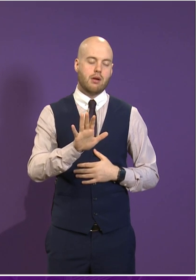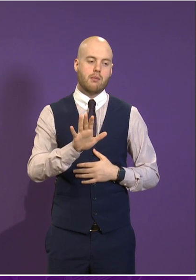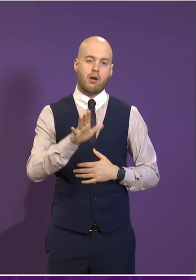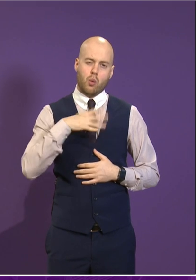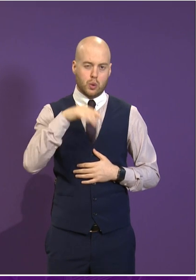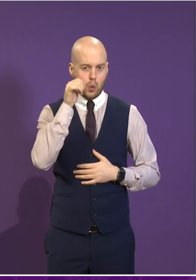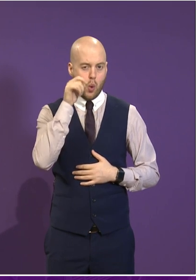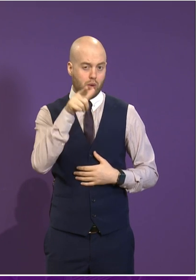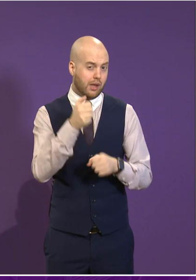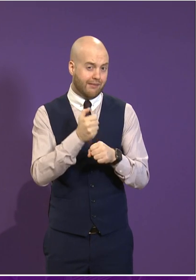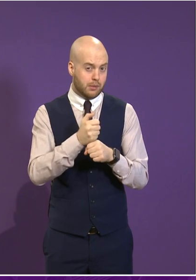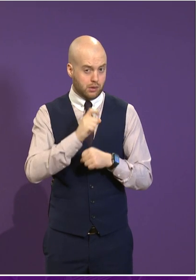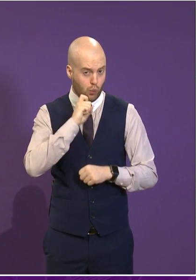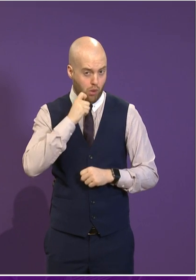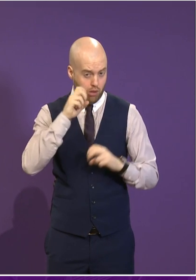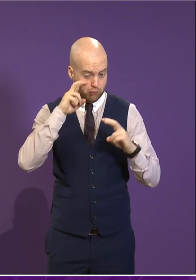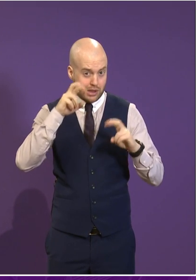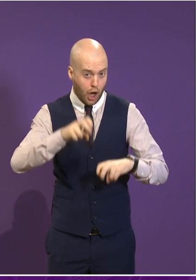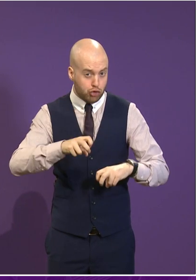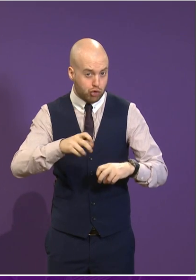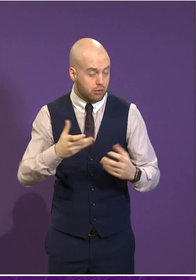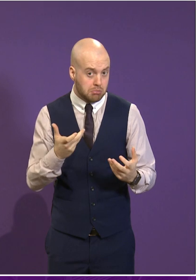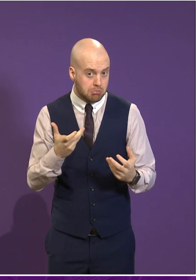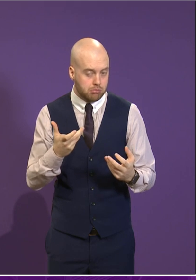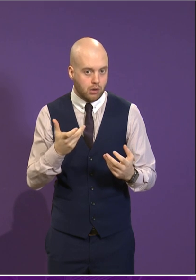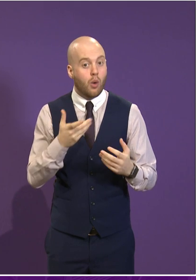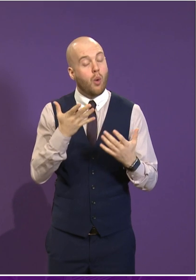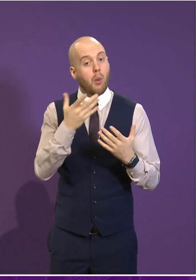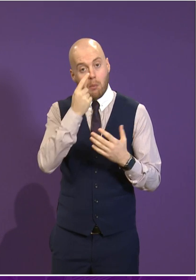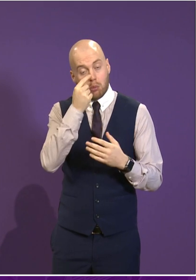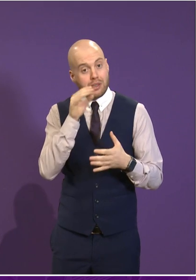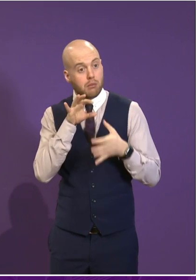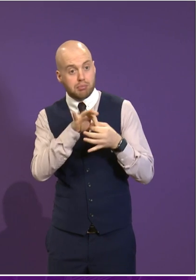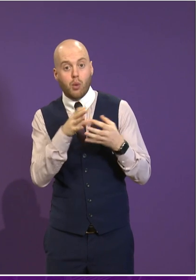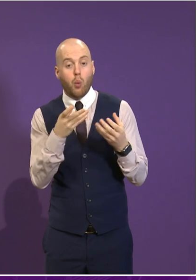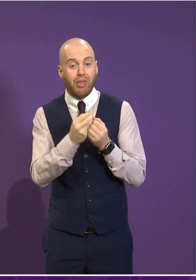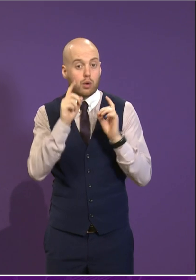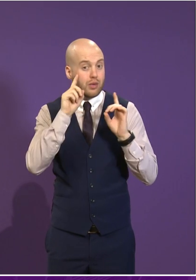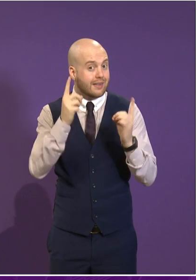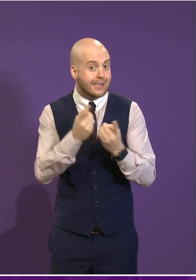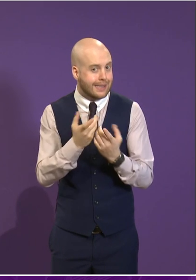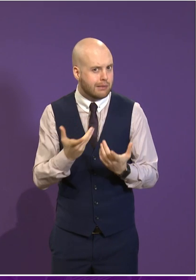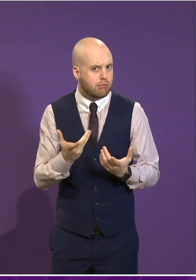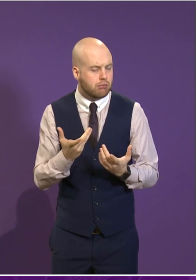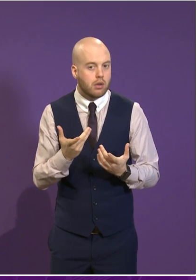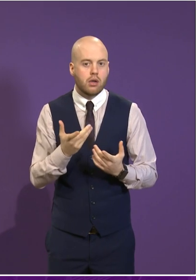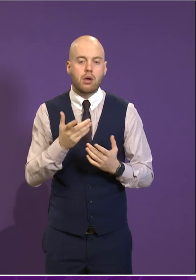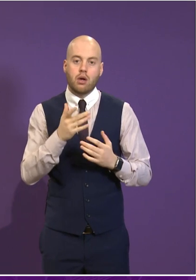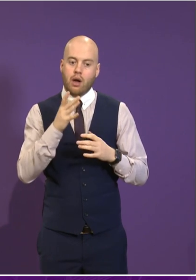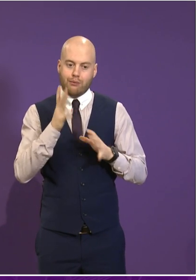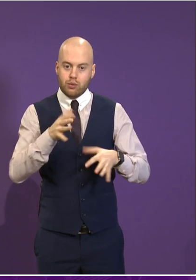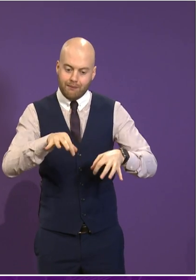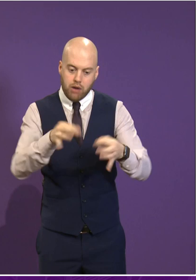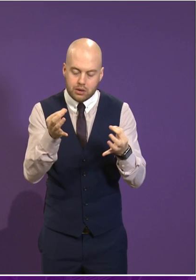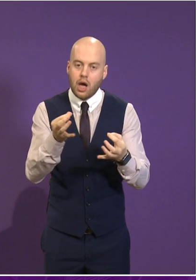research that the government would be looking to do, along with universities, of saying not just disability, how many disabled people